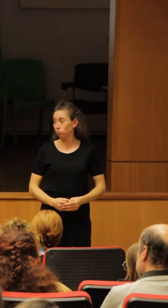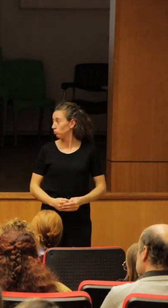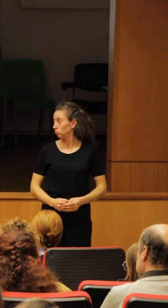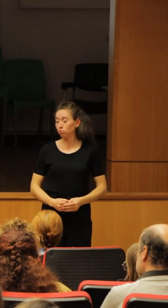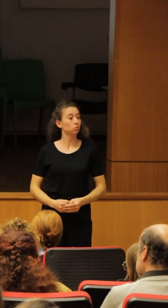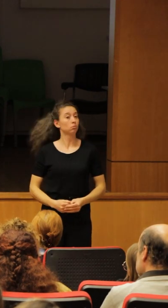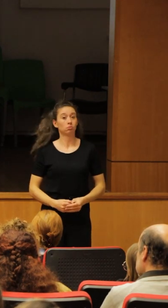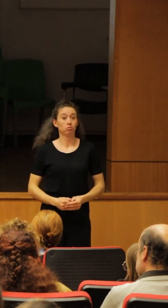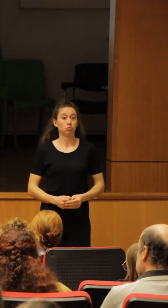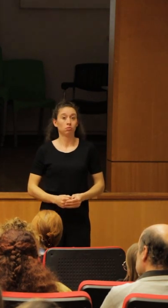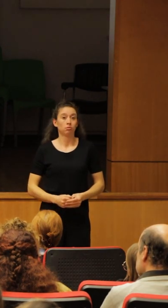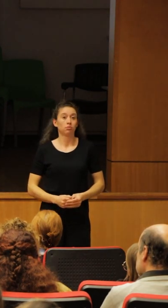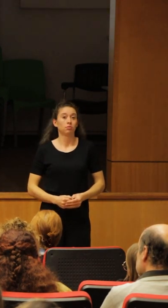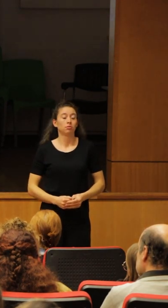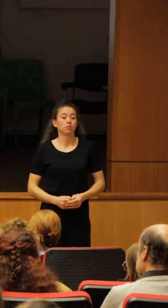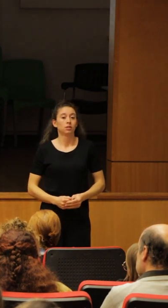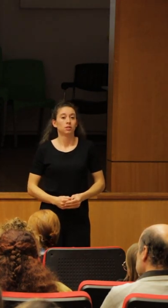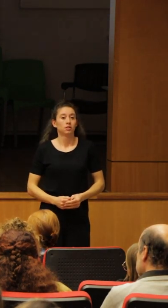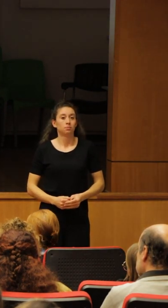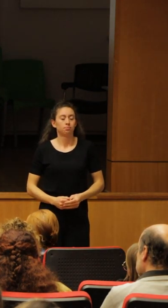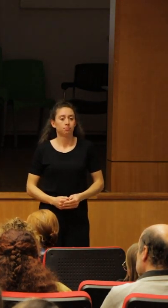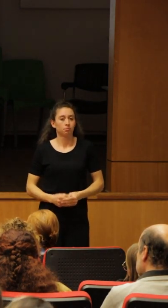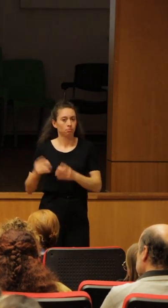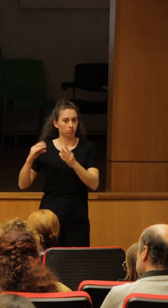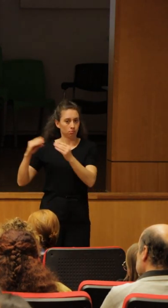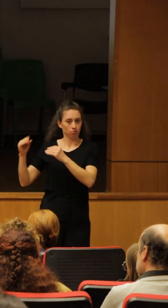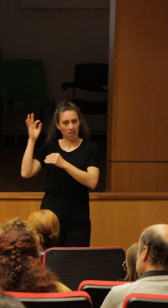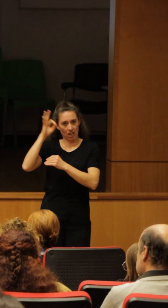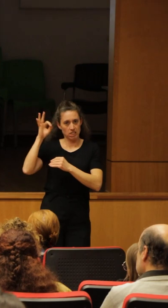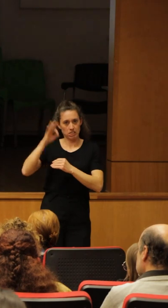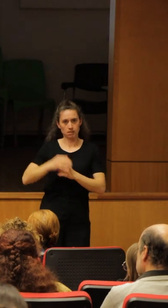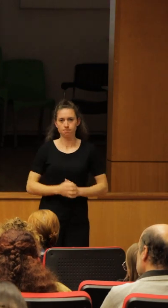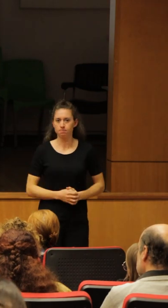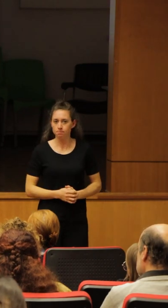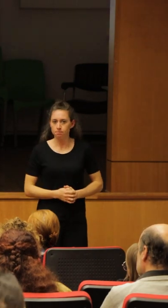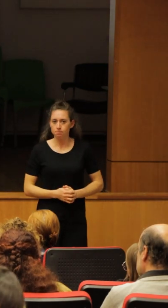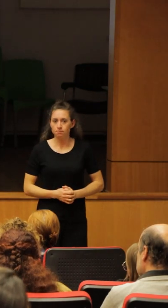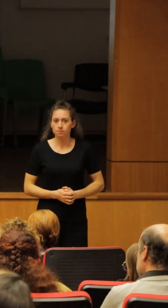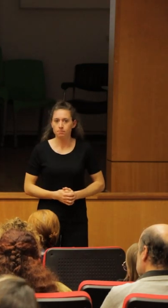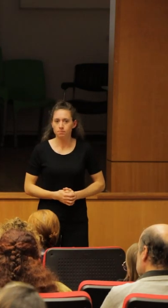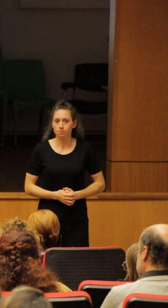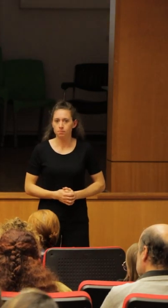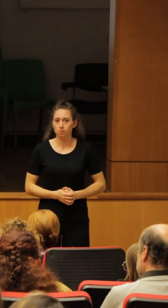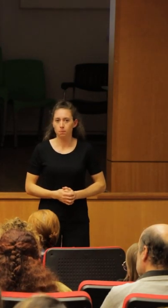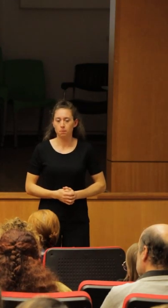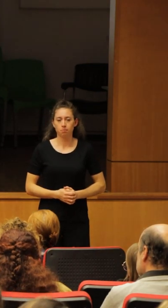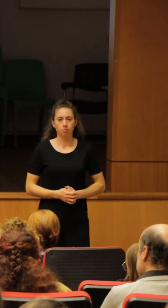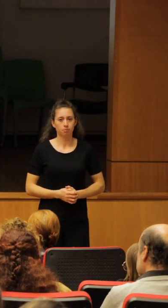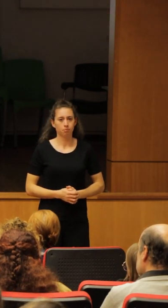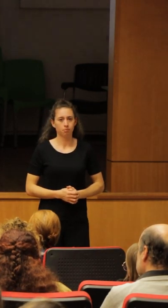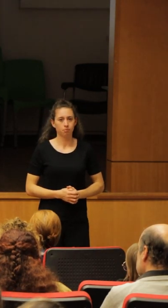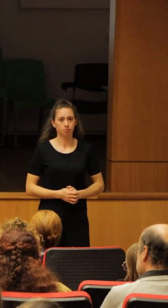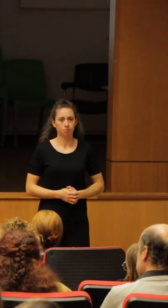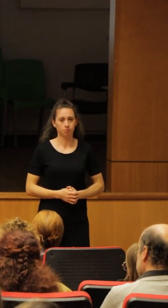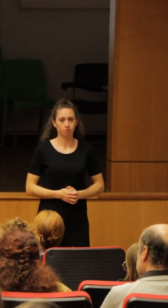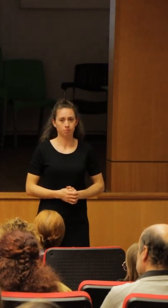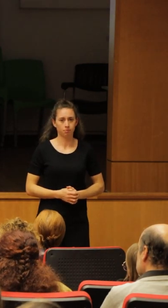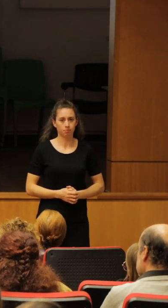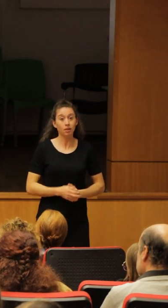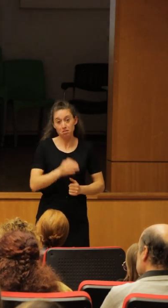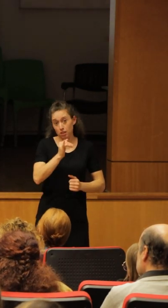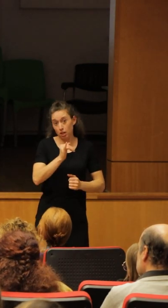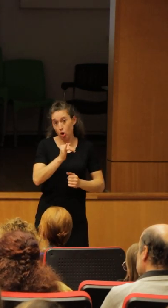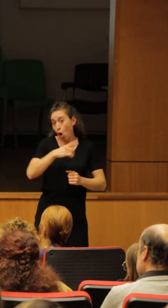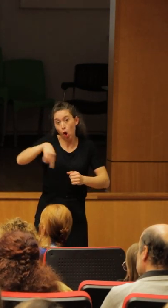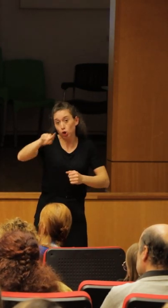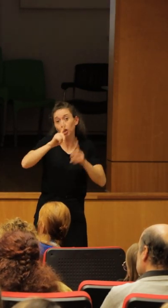Also travelers. Co-travelers, you right? See, so we have it because some of us travel solo, right? We don't need, but that would be personality. Sí,